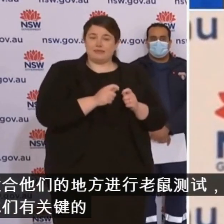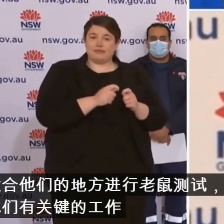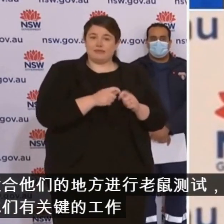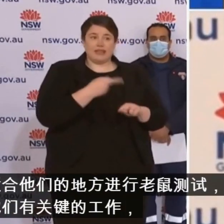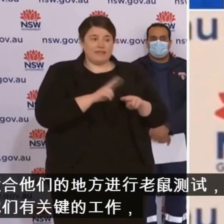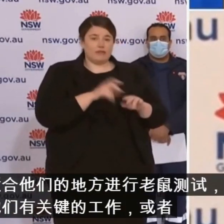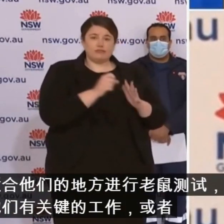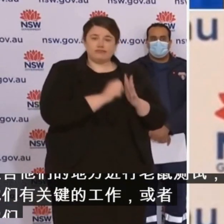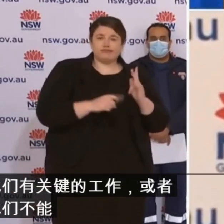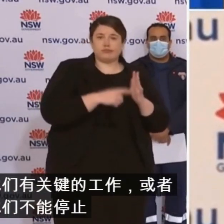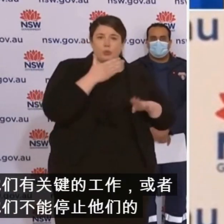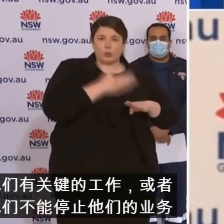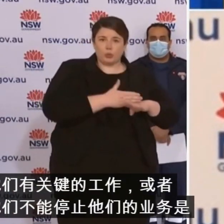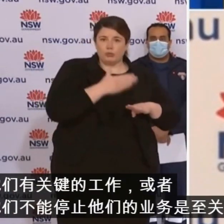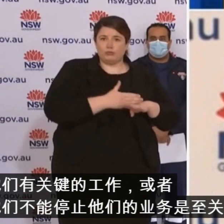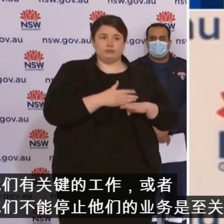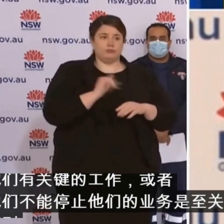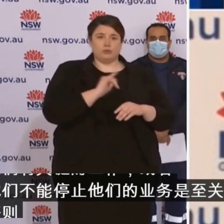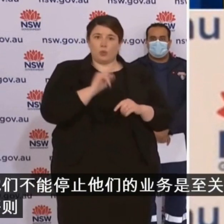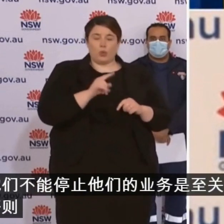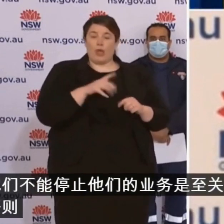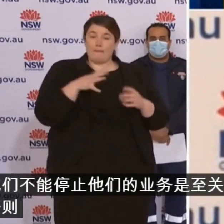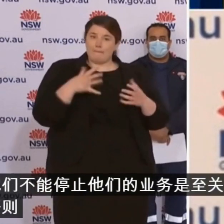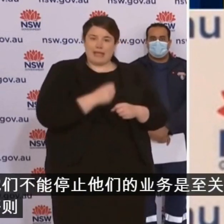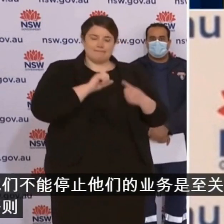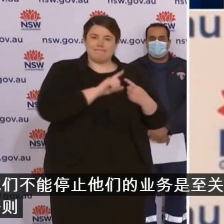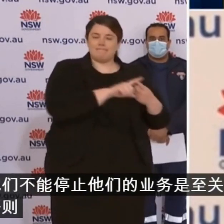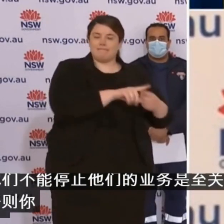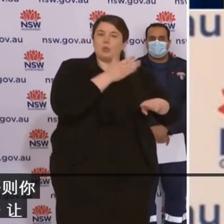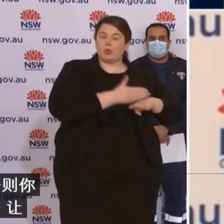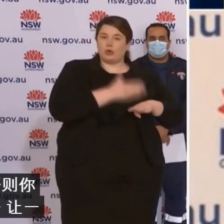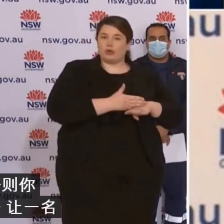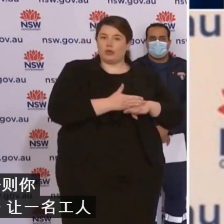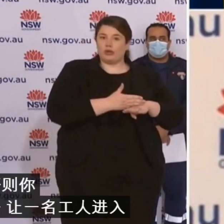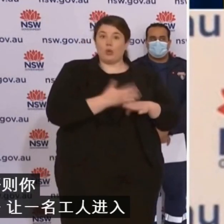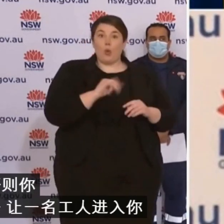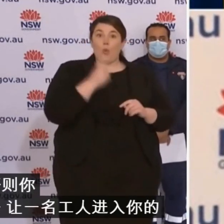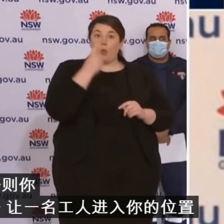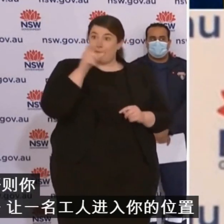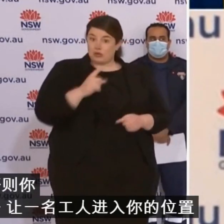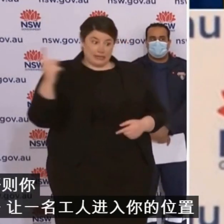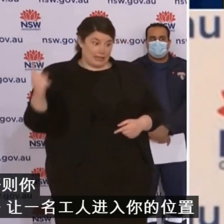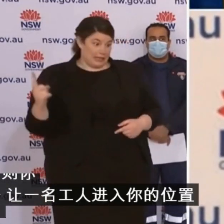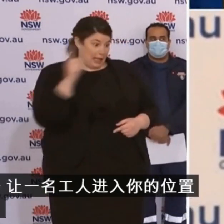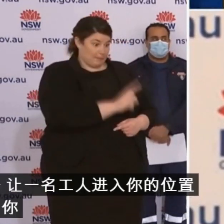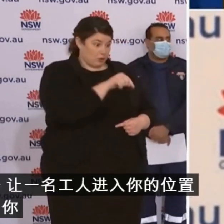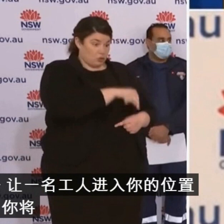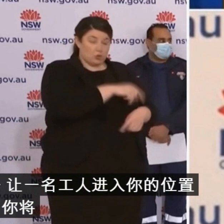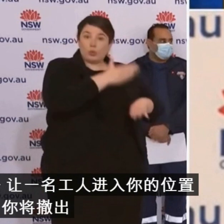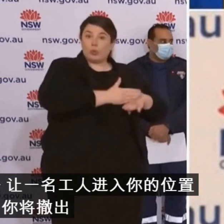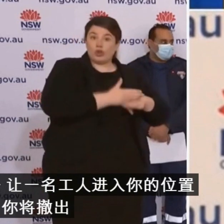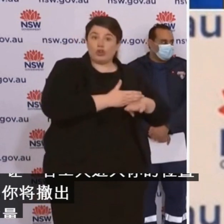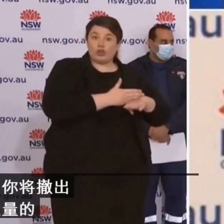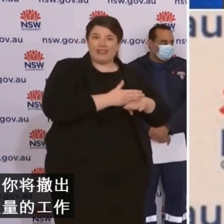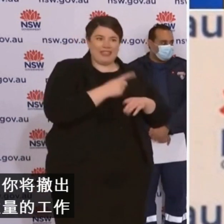critical work or it is critical that they can't stop their business. Because otherwise you're going to have a worker come into your place and you're going to take